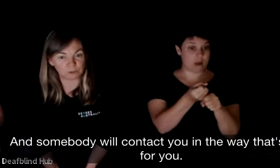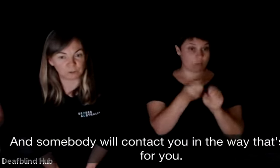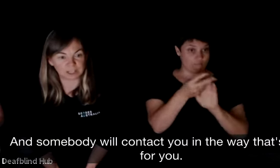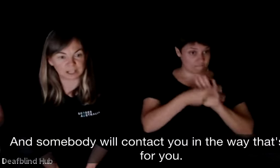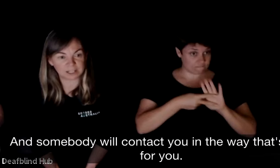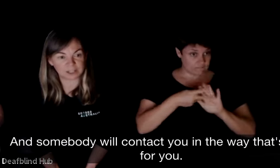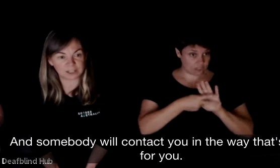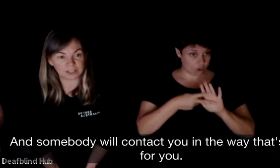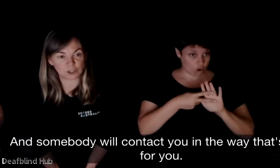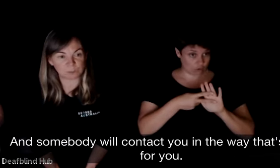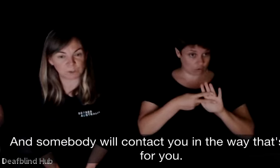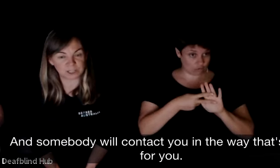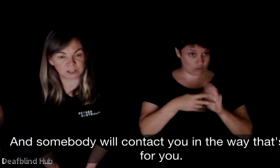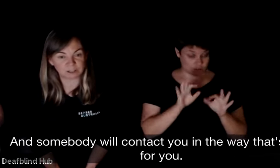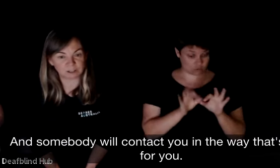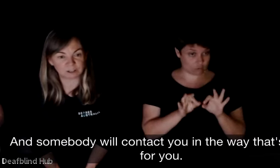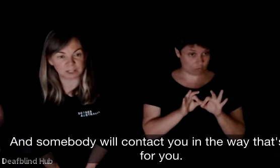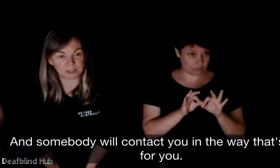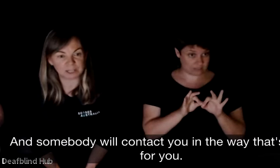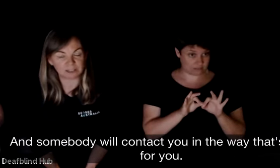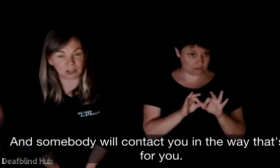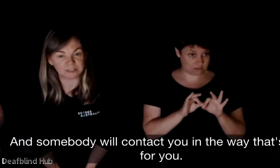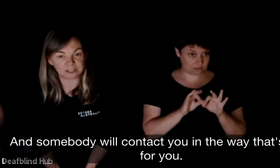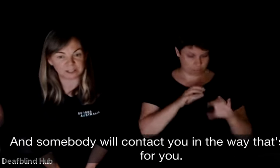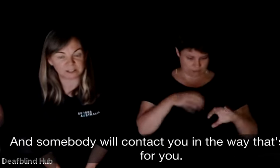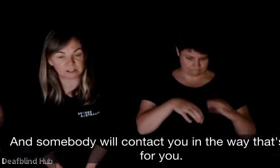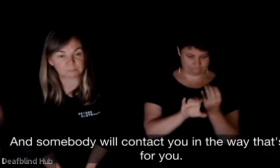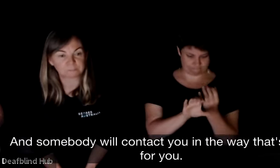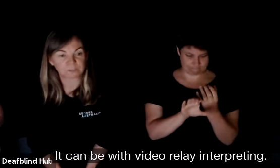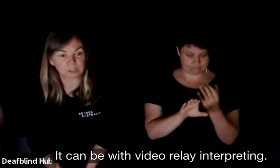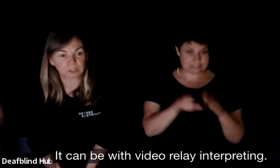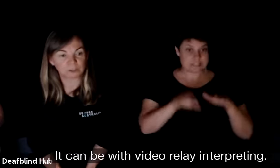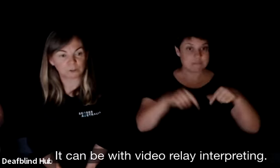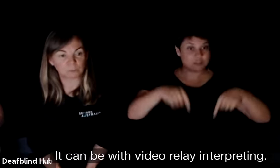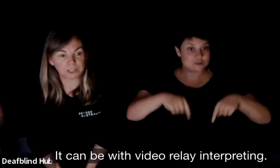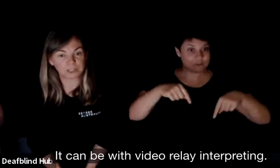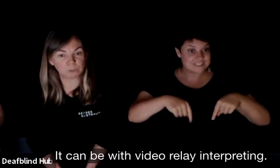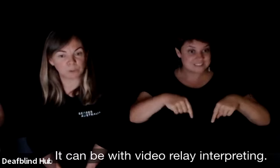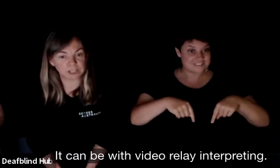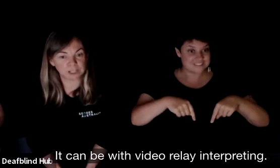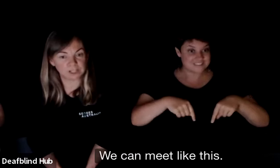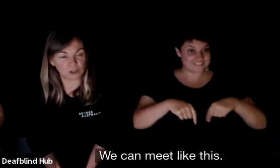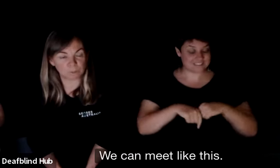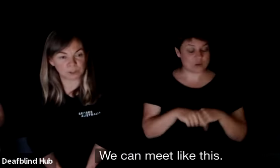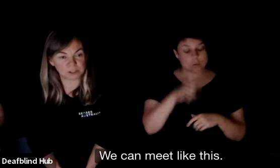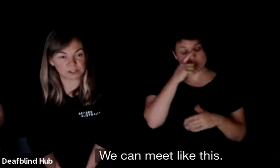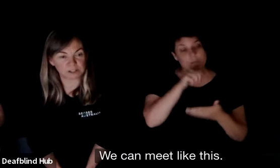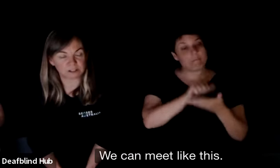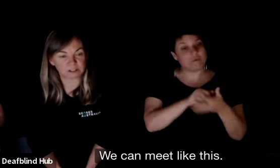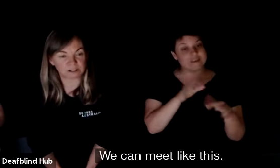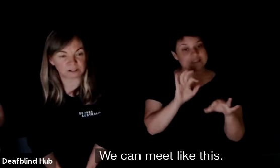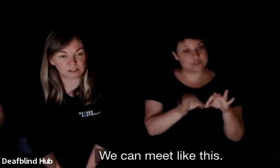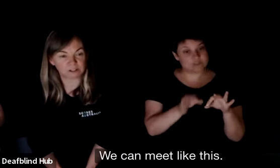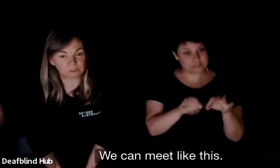video relay, interpreting. We can meet like this. We can book